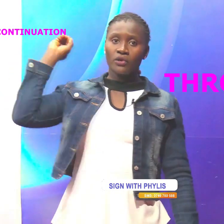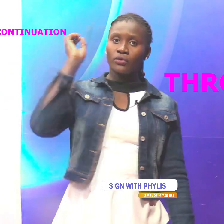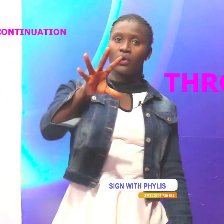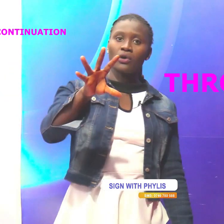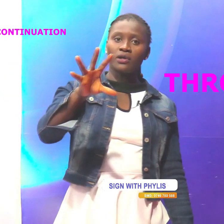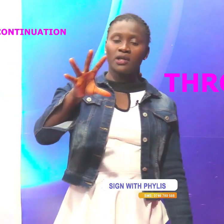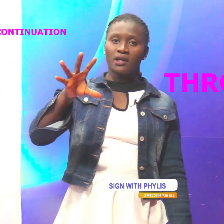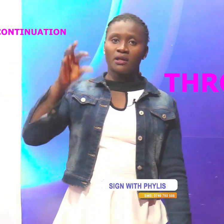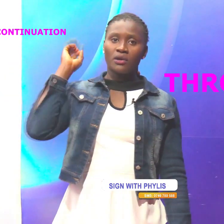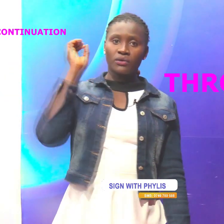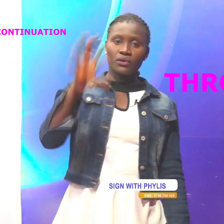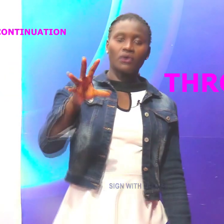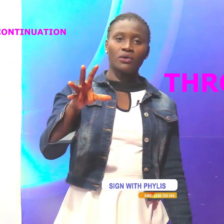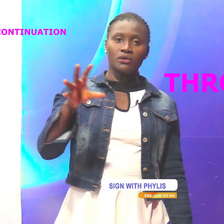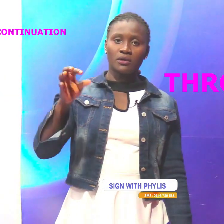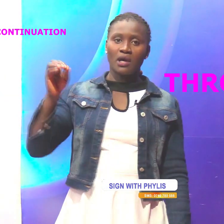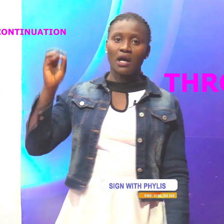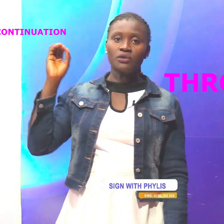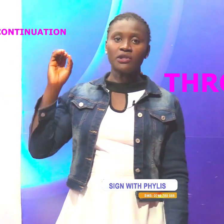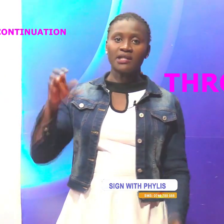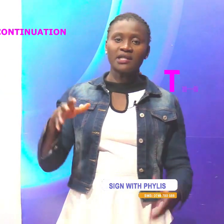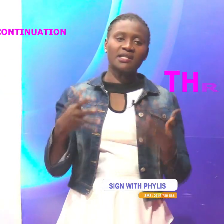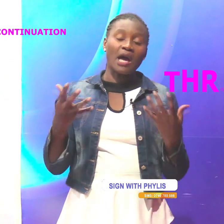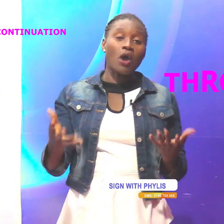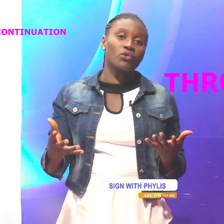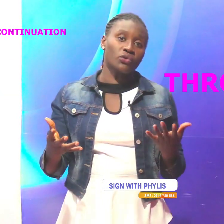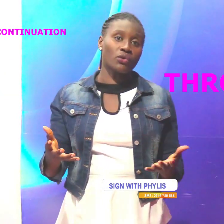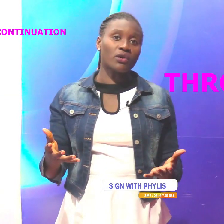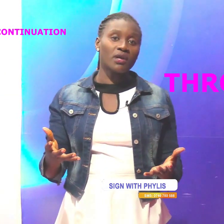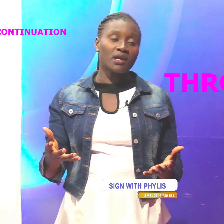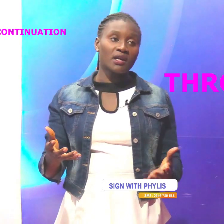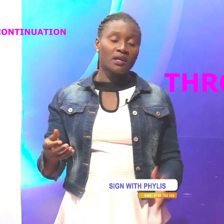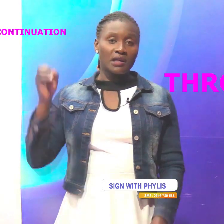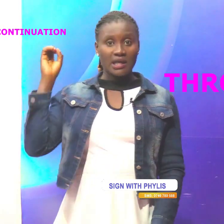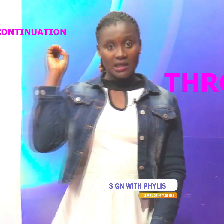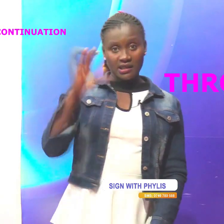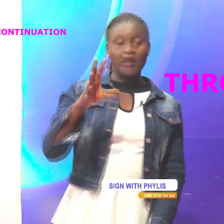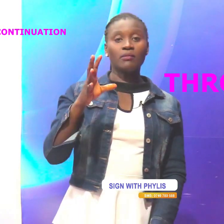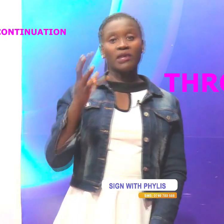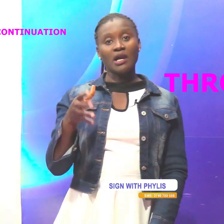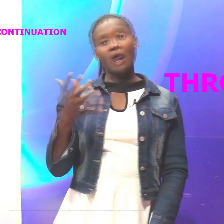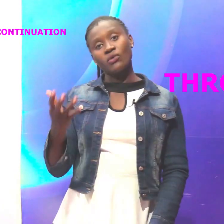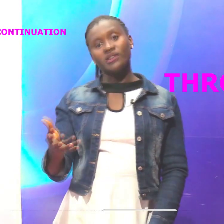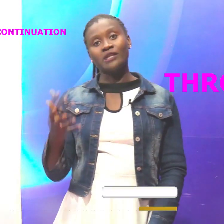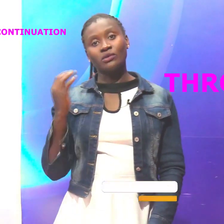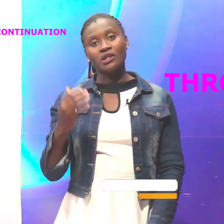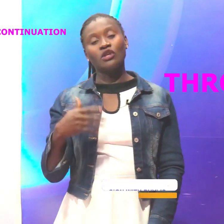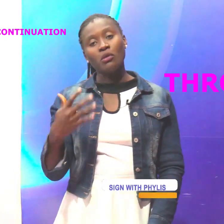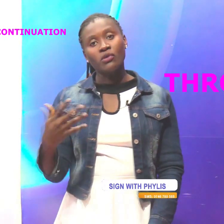Throw. Throw. This is how you throw the same thing how you use just the normal throwing.